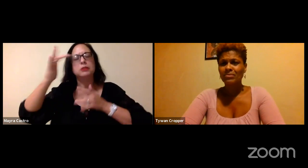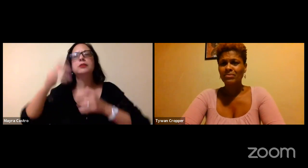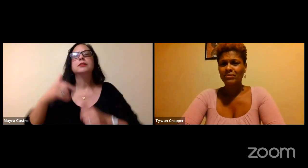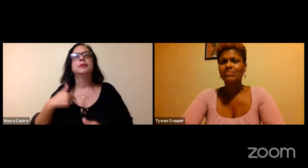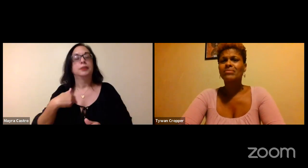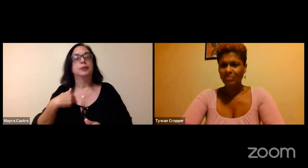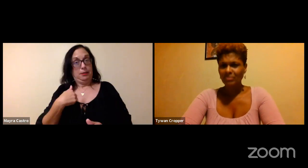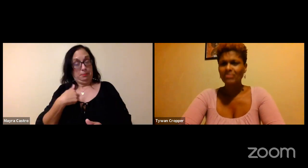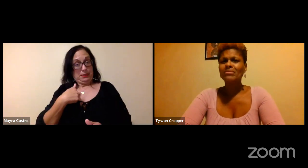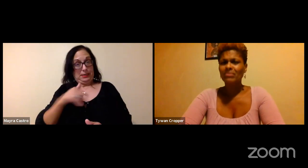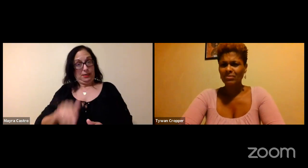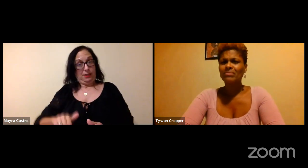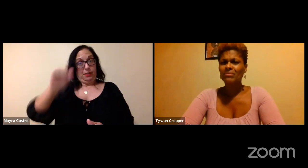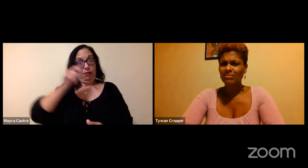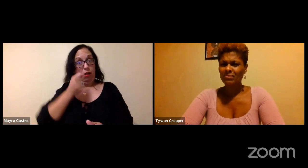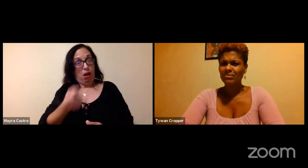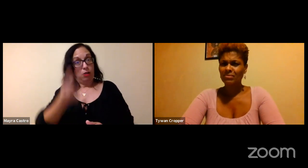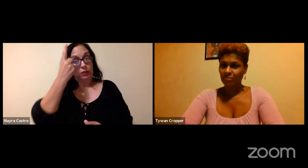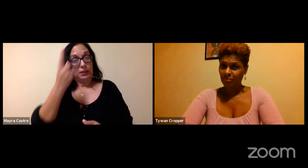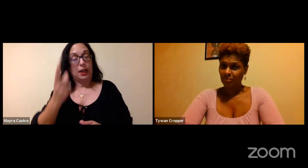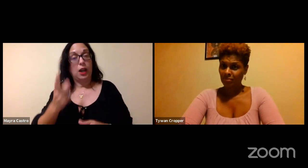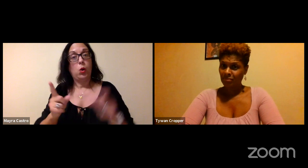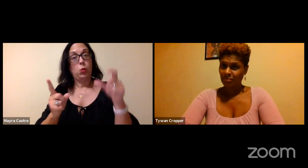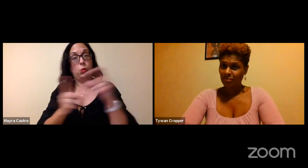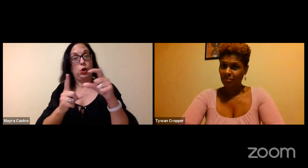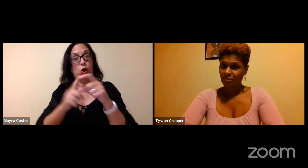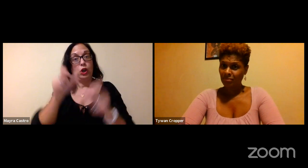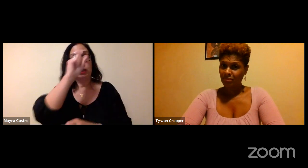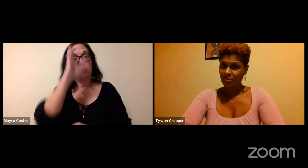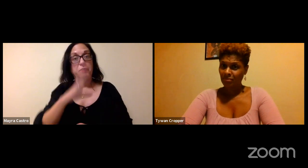I know how he struggled with his mental illness.